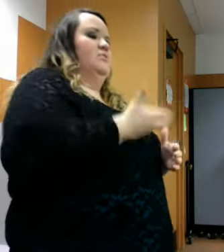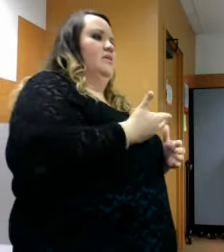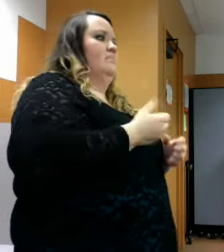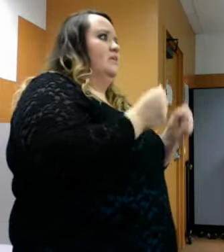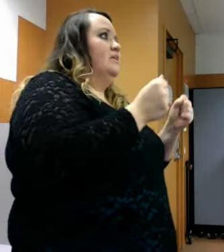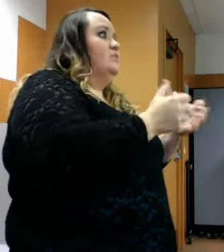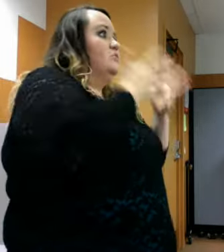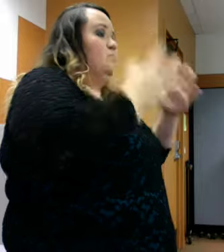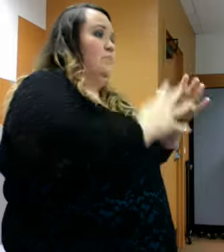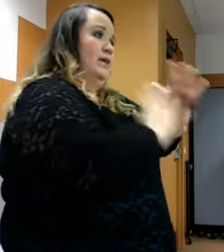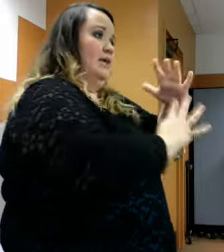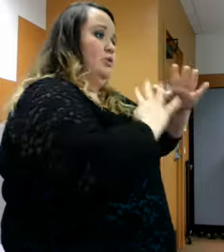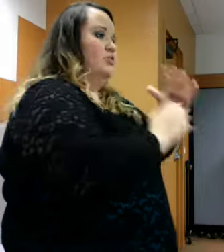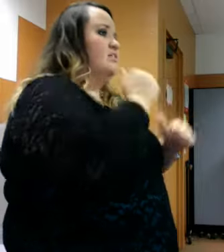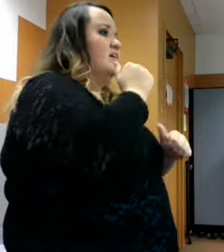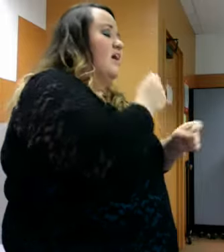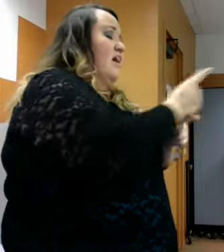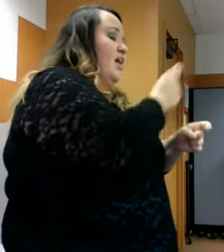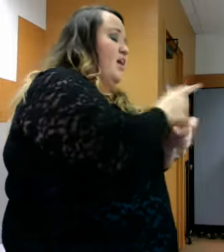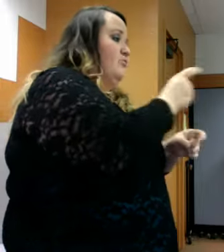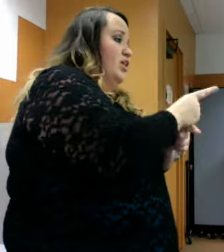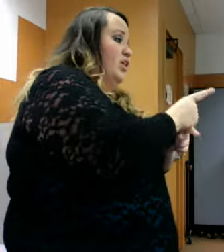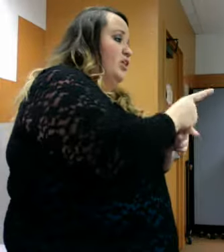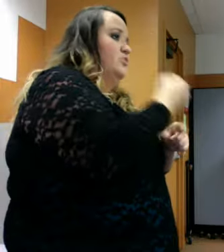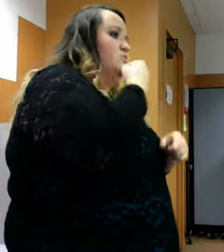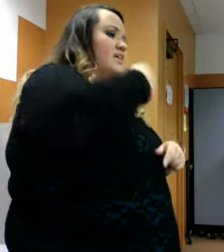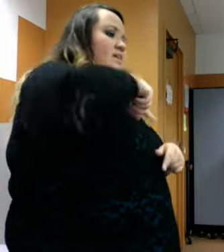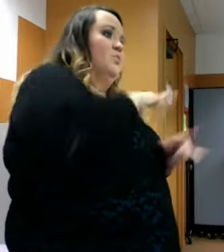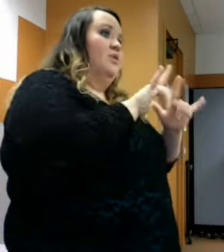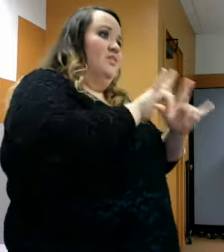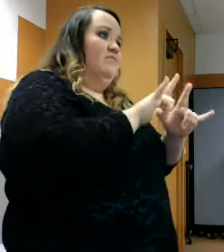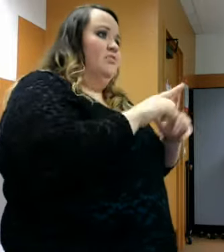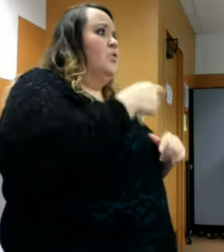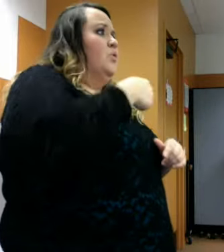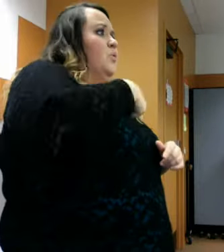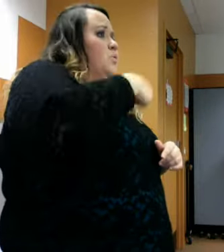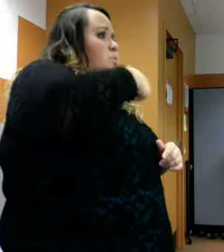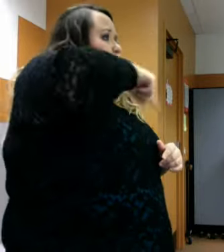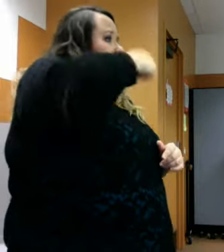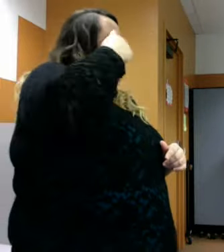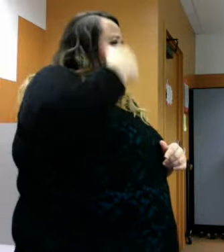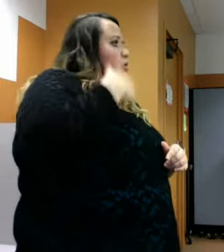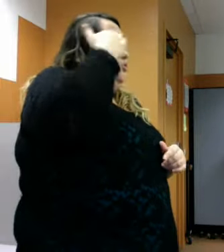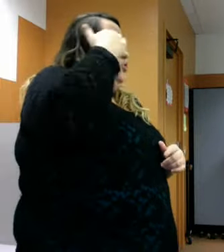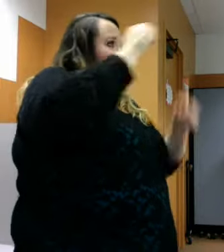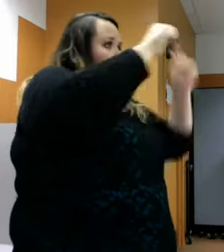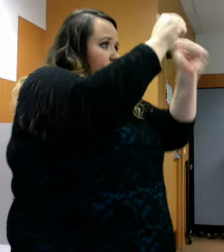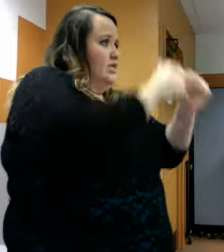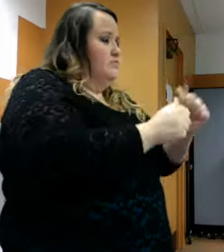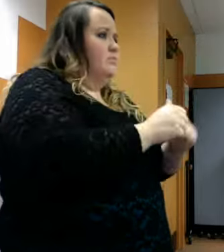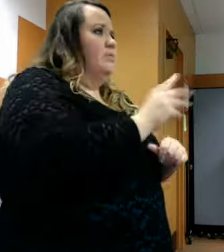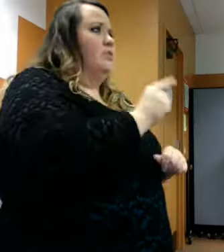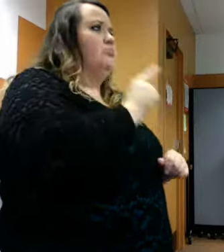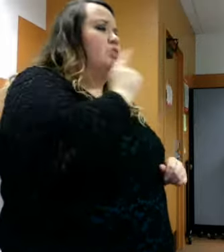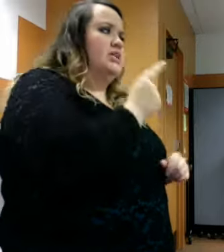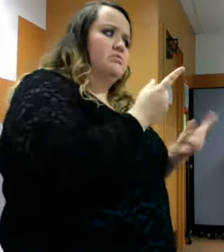to say, we all love her, and for the most part, we think we know her. But do we? Come on. Let's go to Amy Holmes